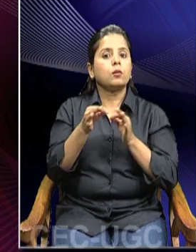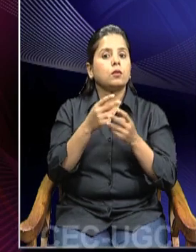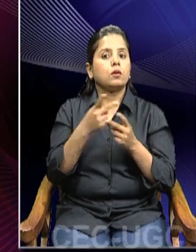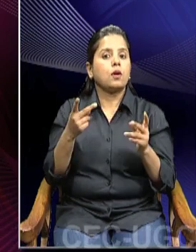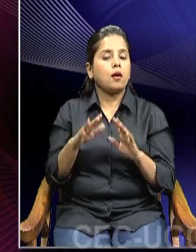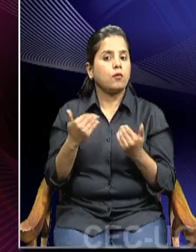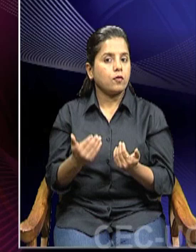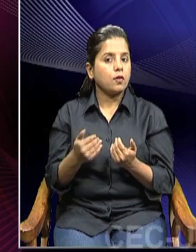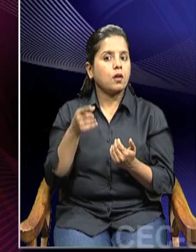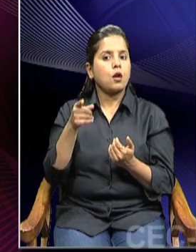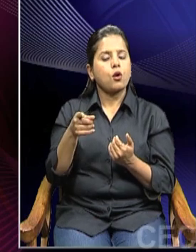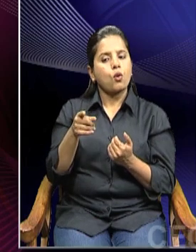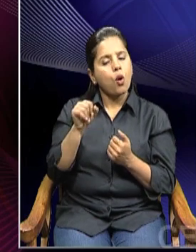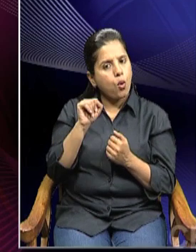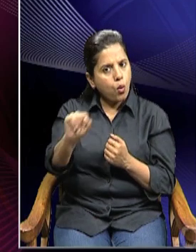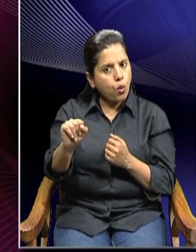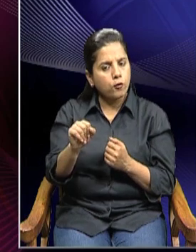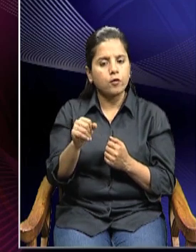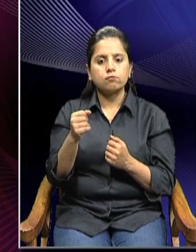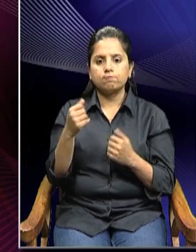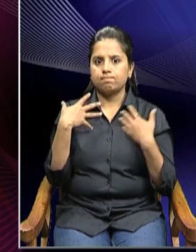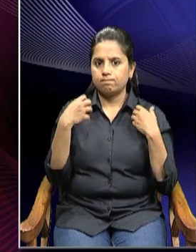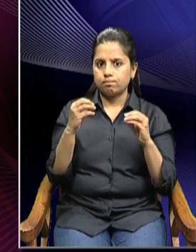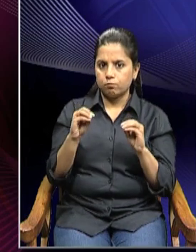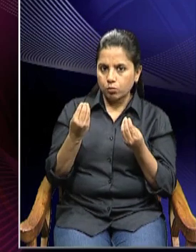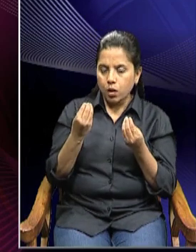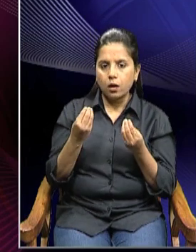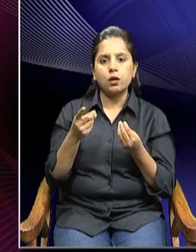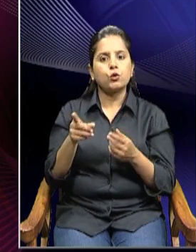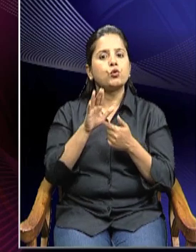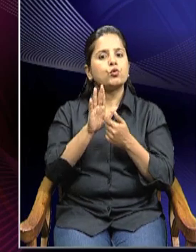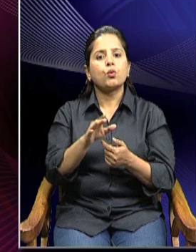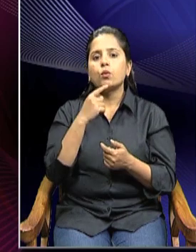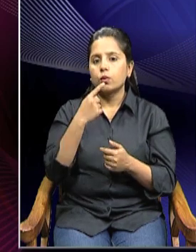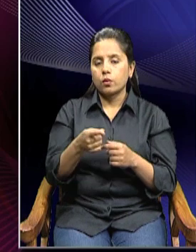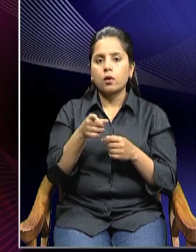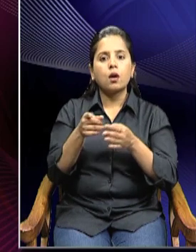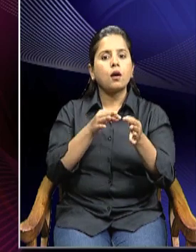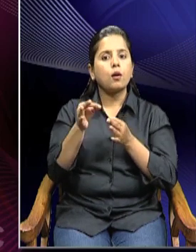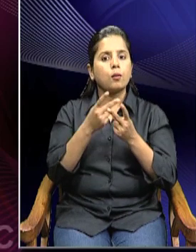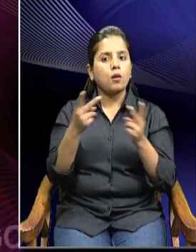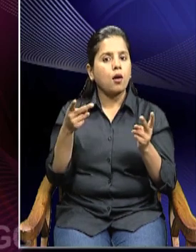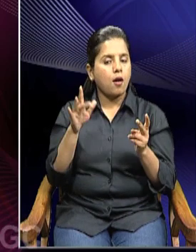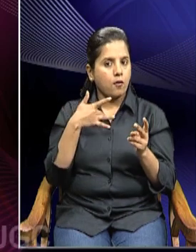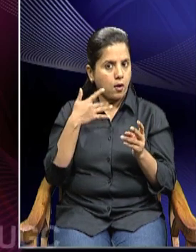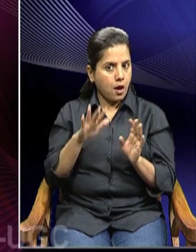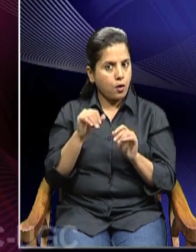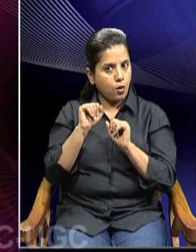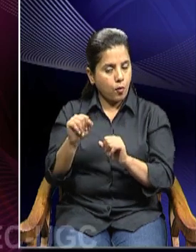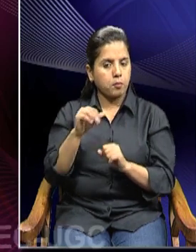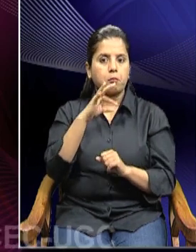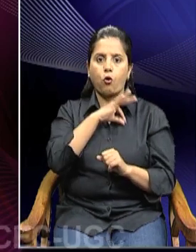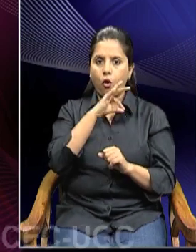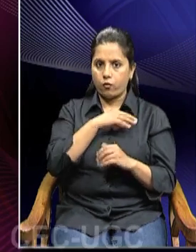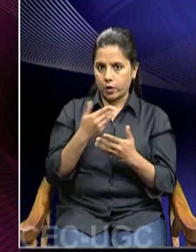in terms of their well-being, which is defined in terms of their